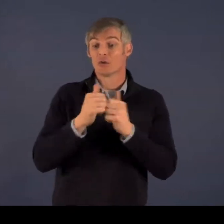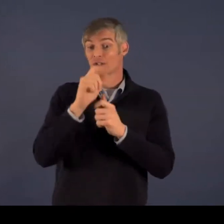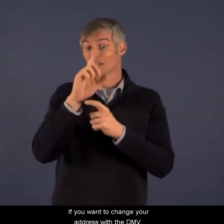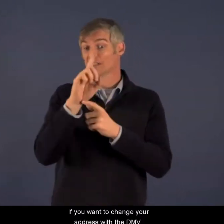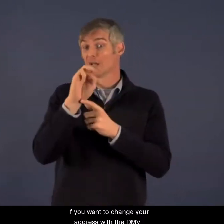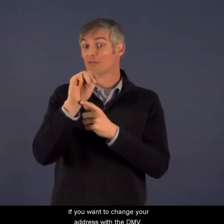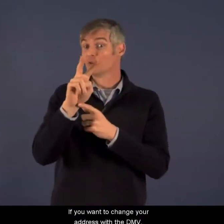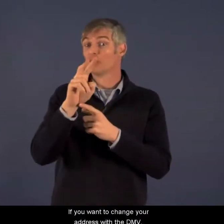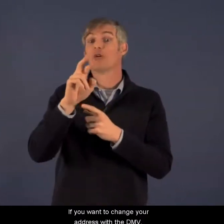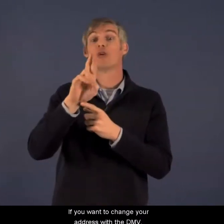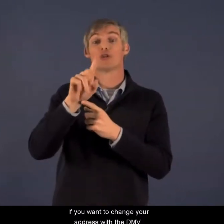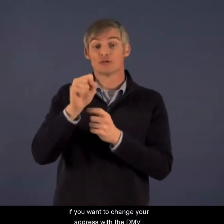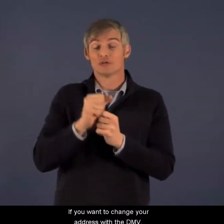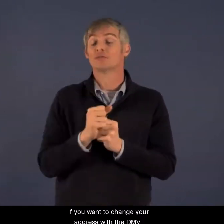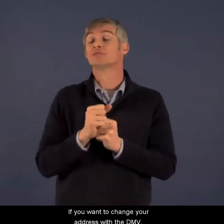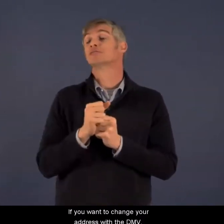If you want to change your address with the DMV,